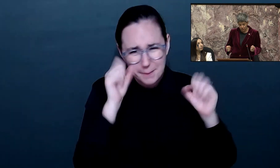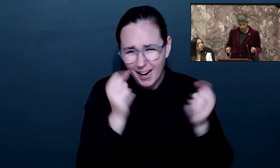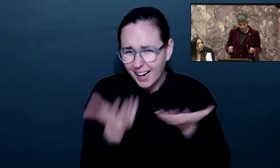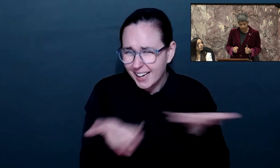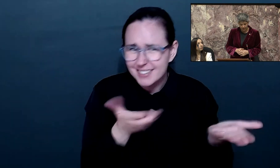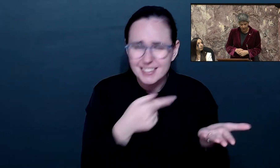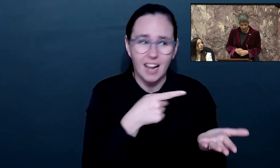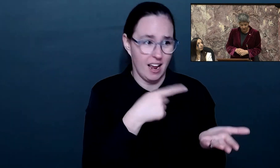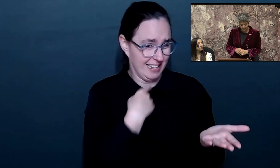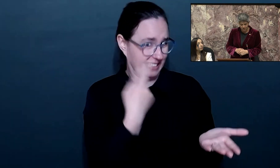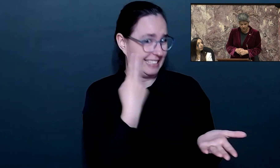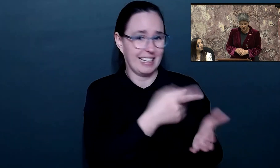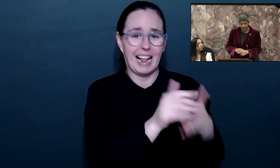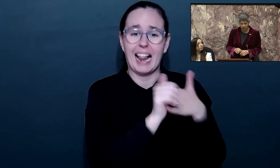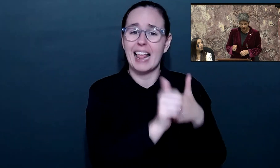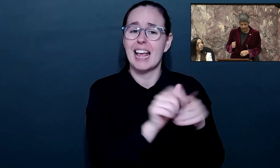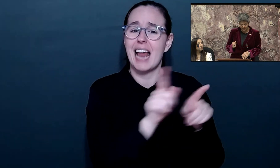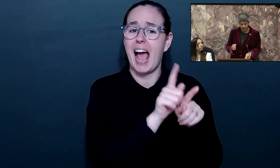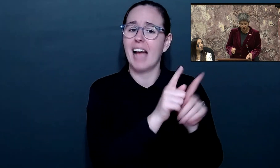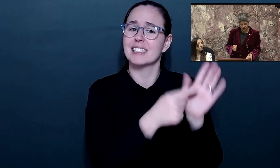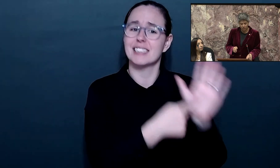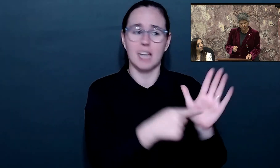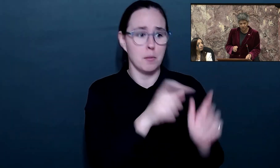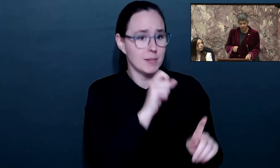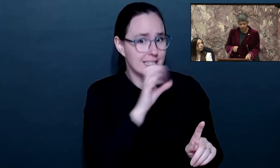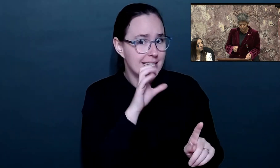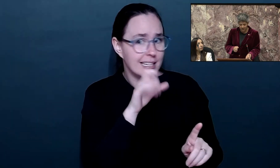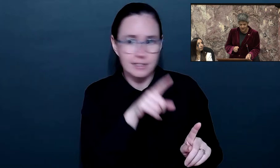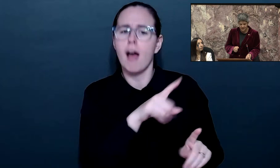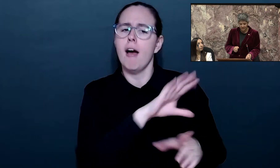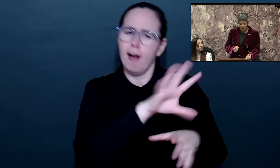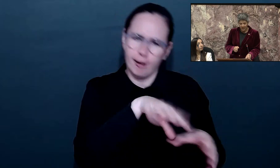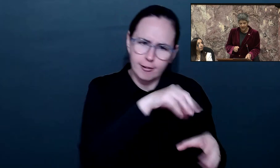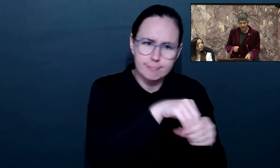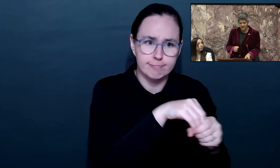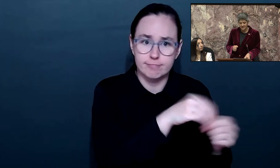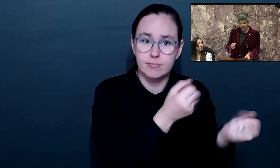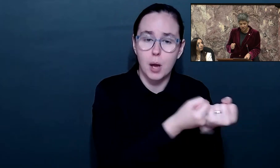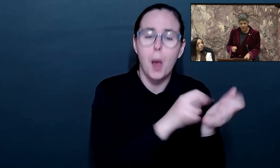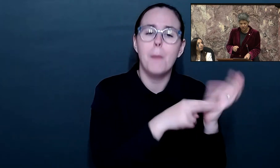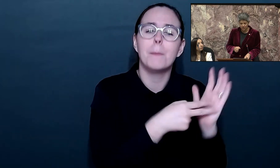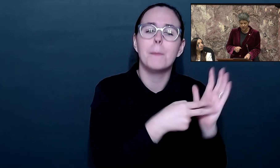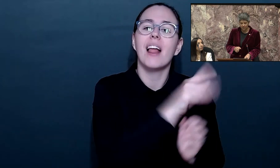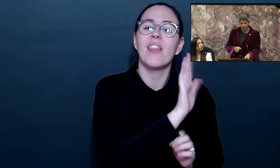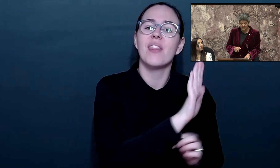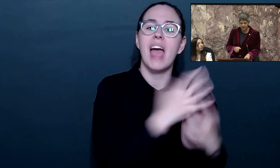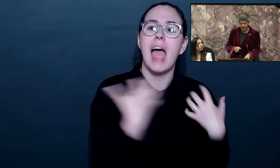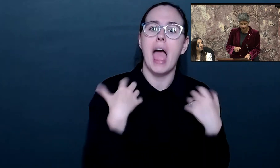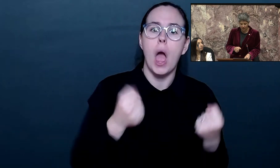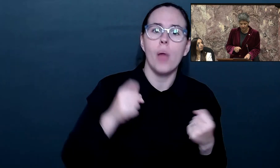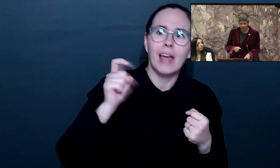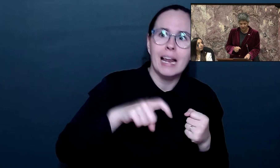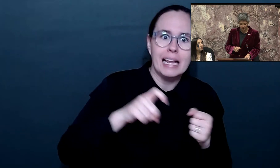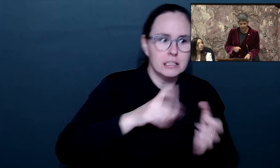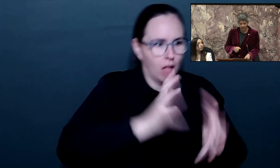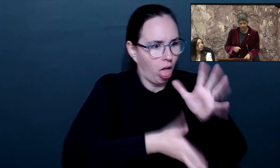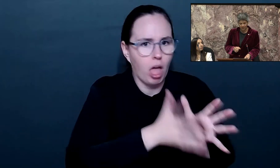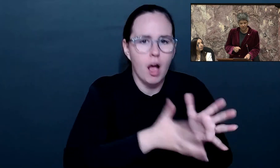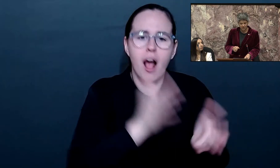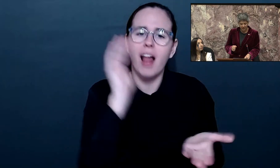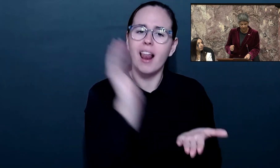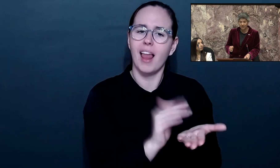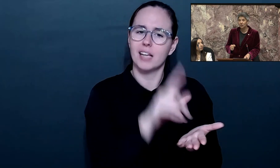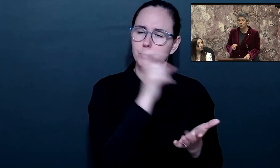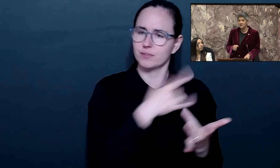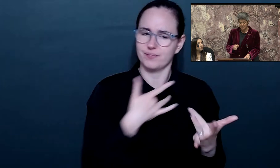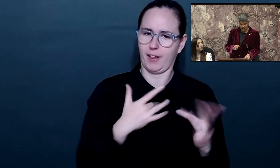likely to require health interventions, they're more likely to contribute to their communities, and senior centres create a positive economic impact by